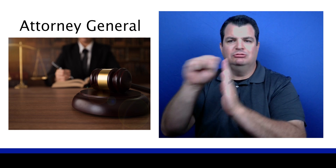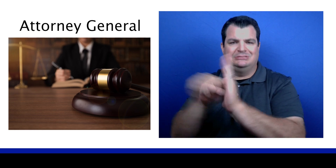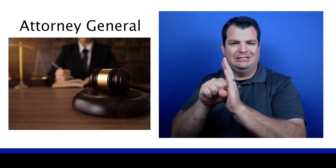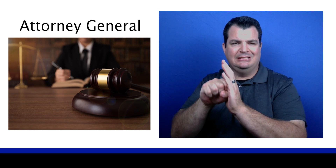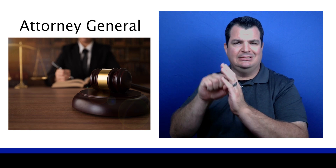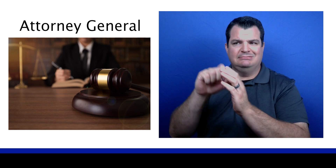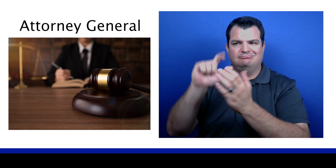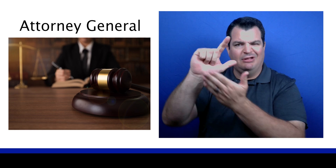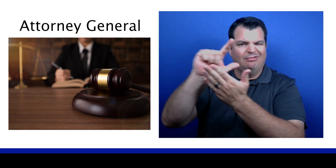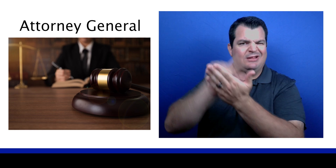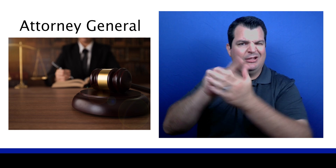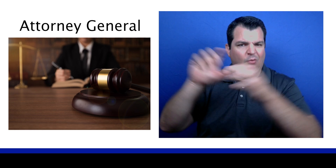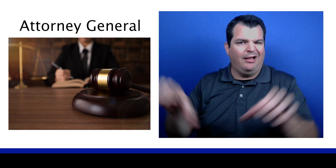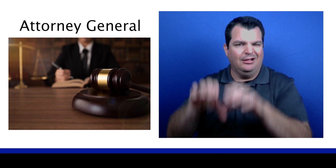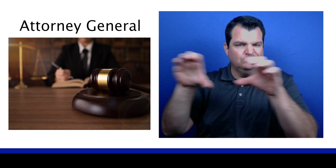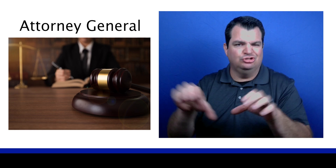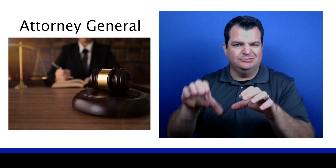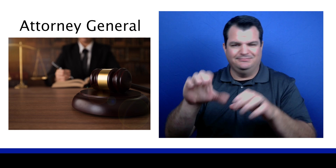litigation.